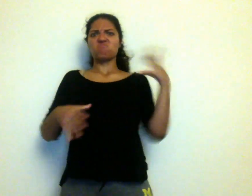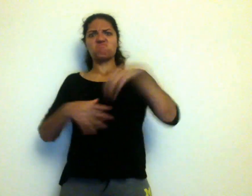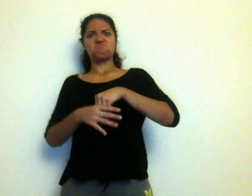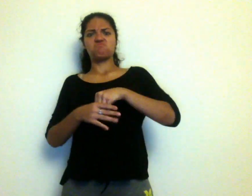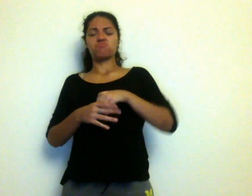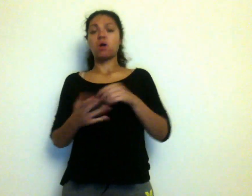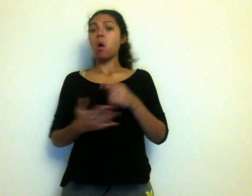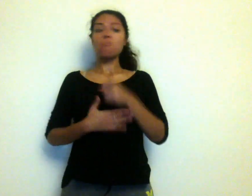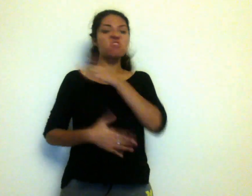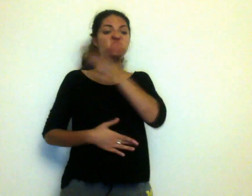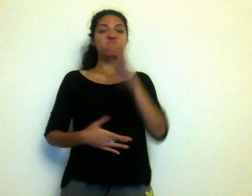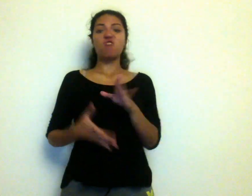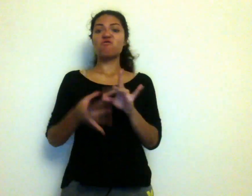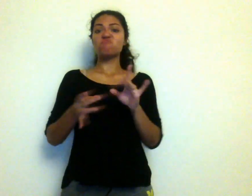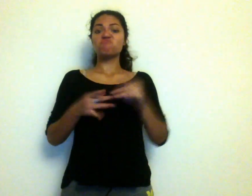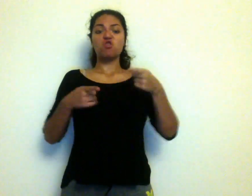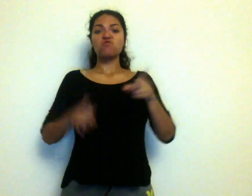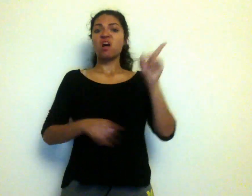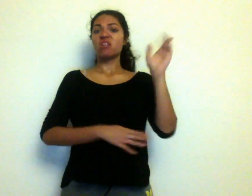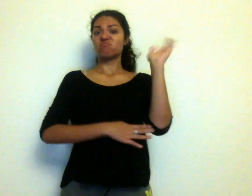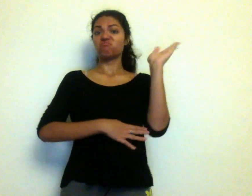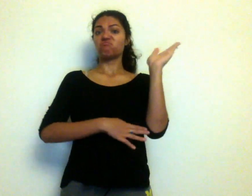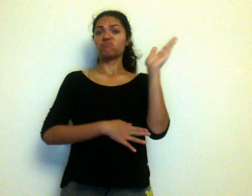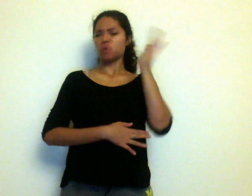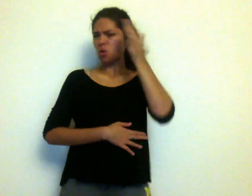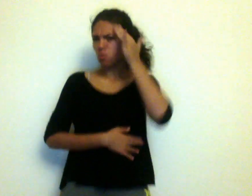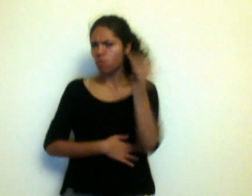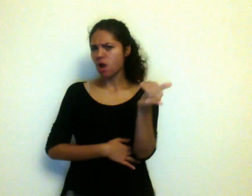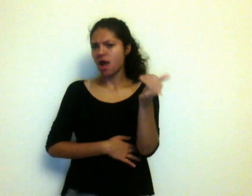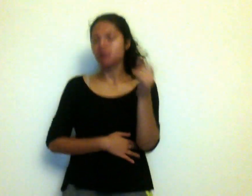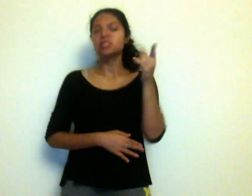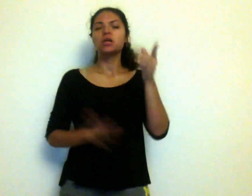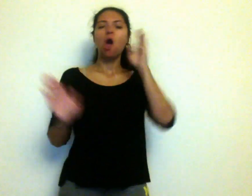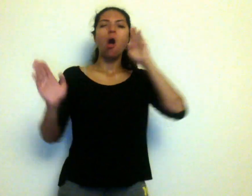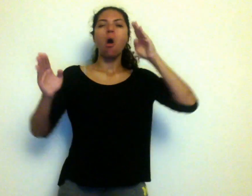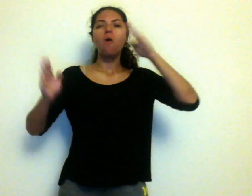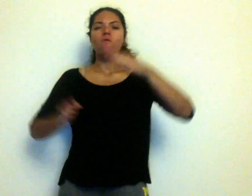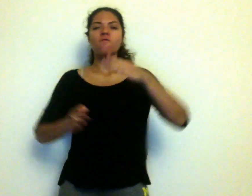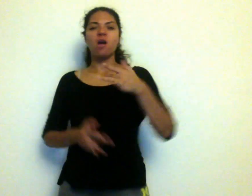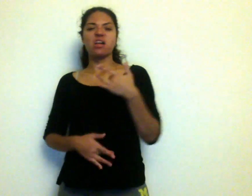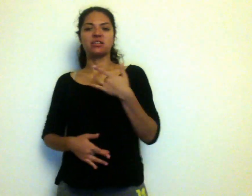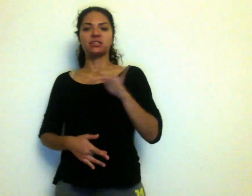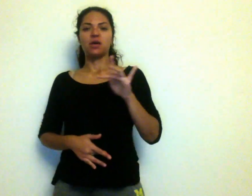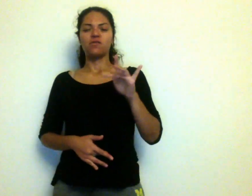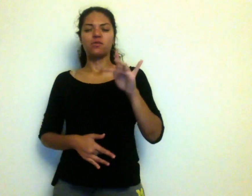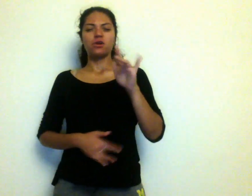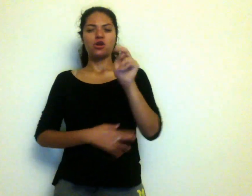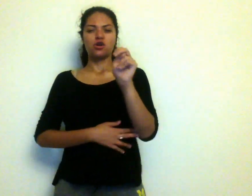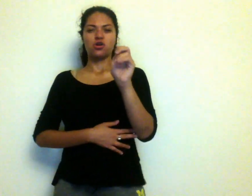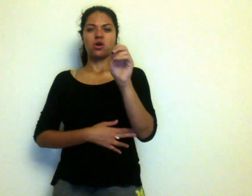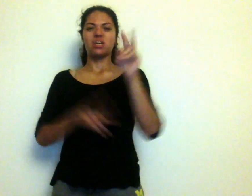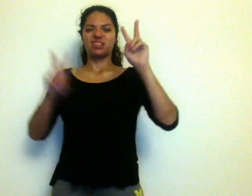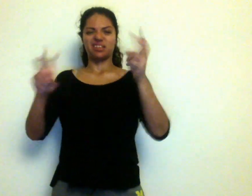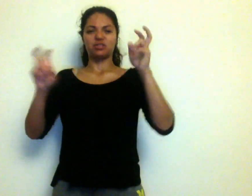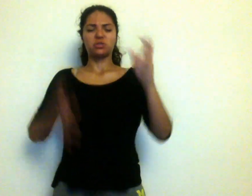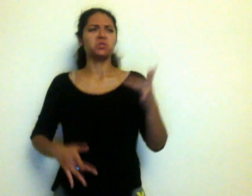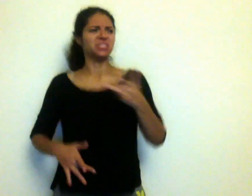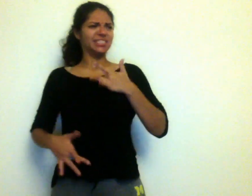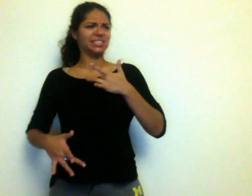he use? He touched a raw nerve. And for 100 years now since that speech,